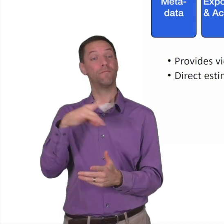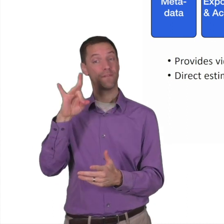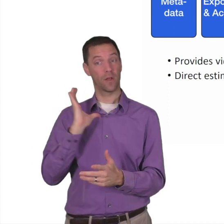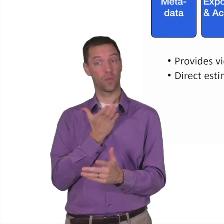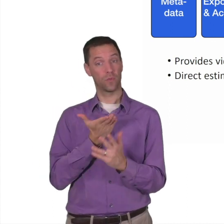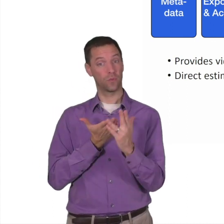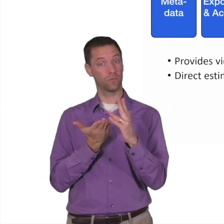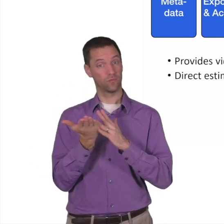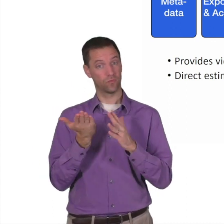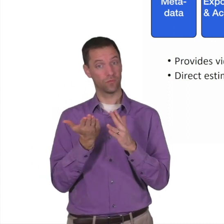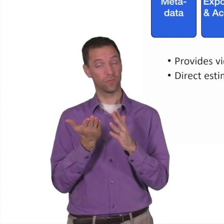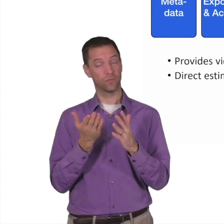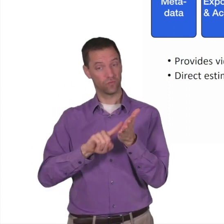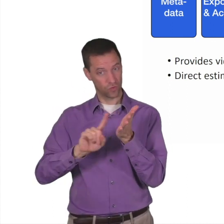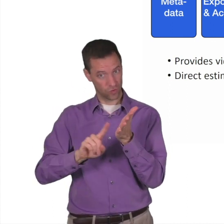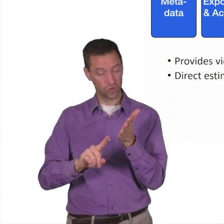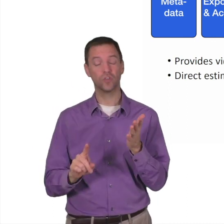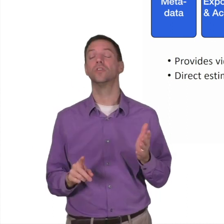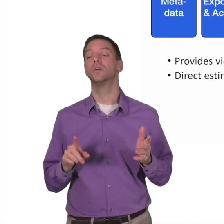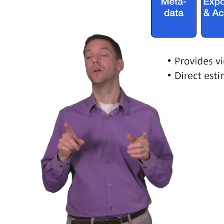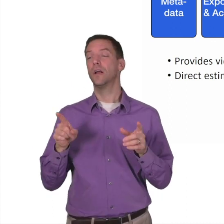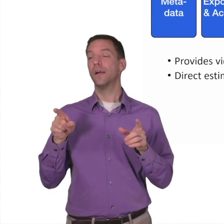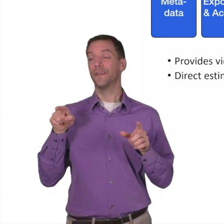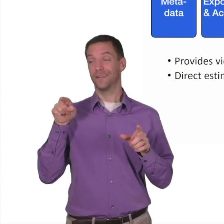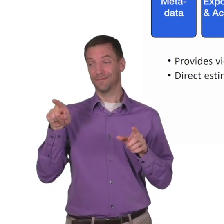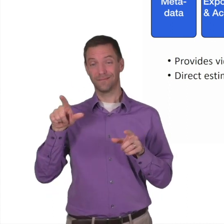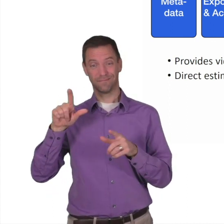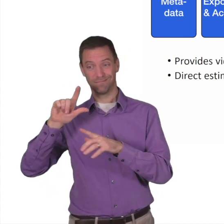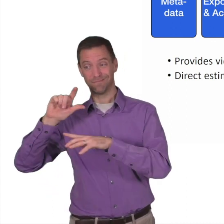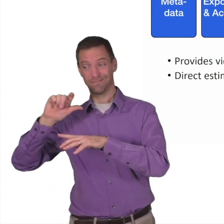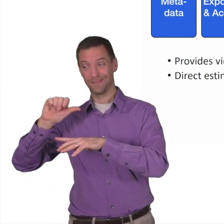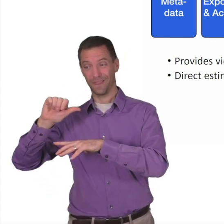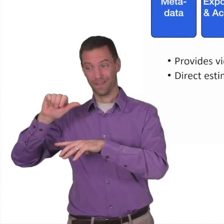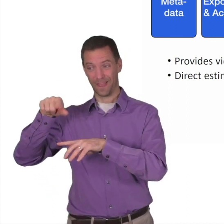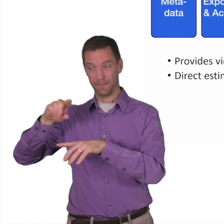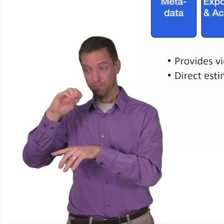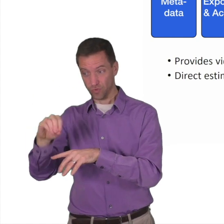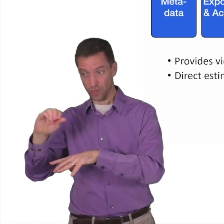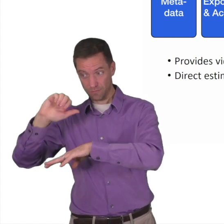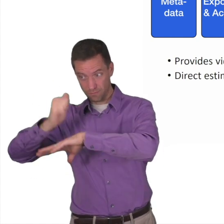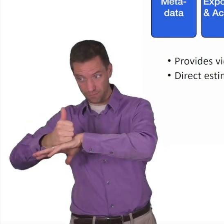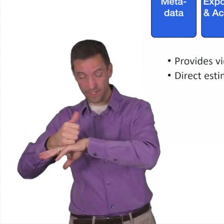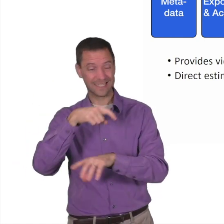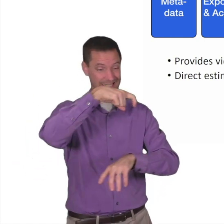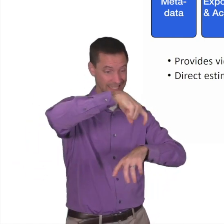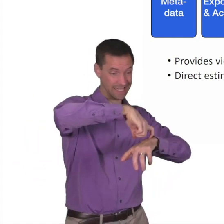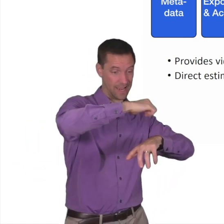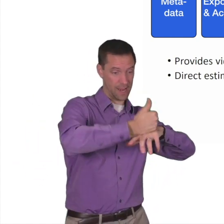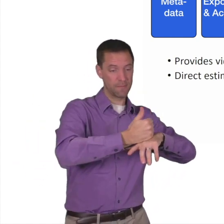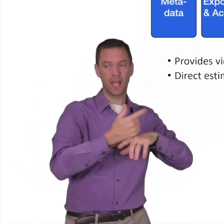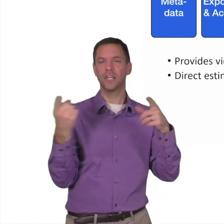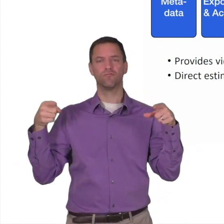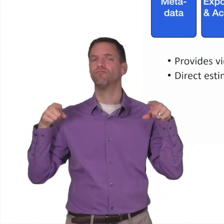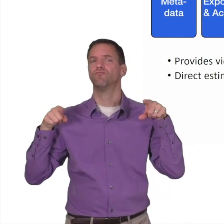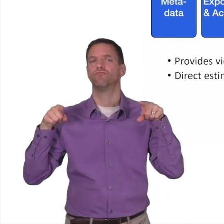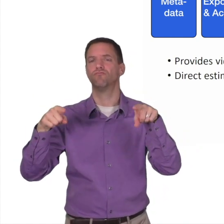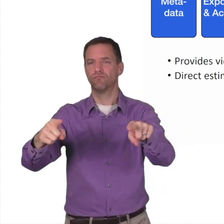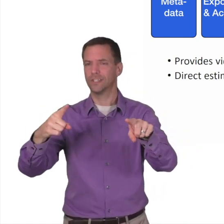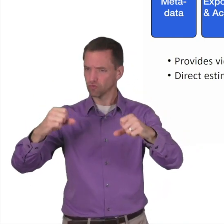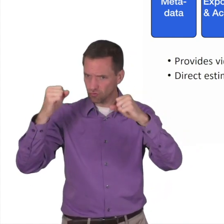be more familiar to families, and we have also found through our research that when you use the percent-based method and the time-based